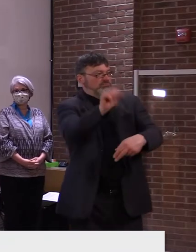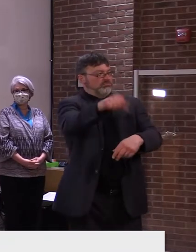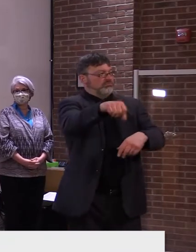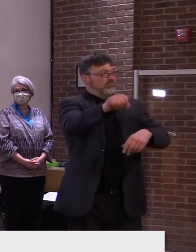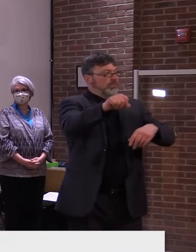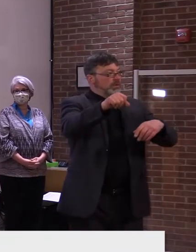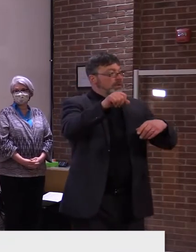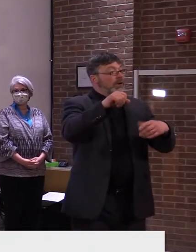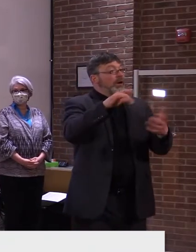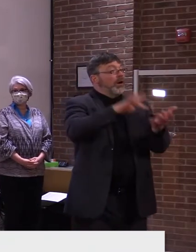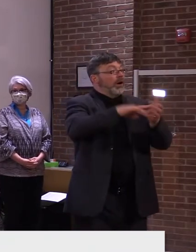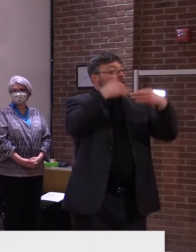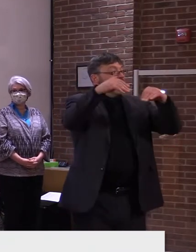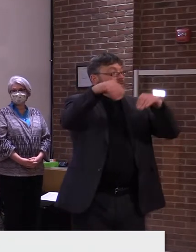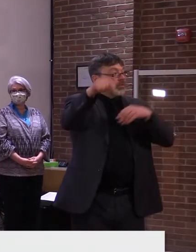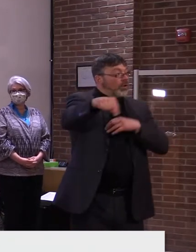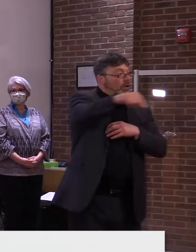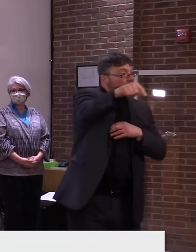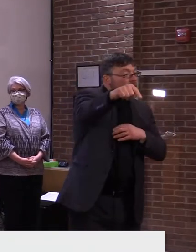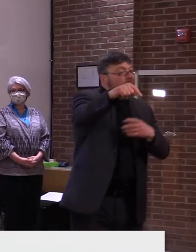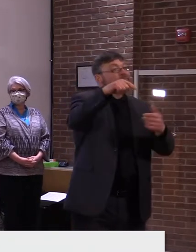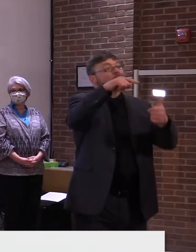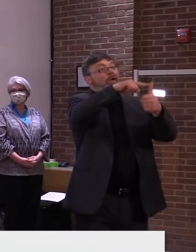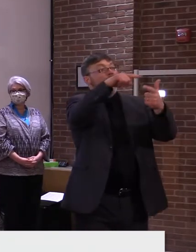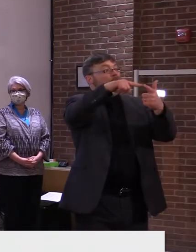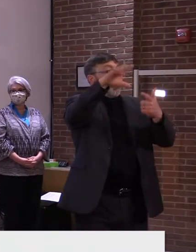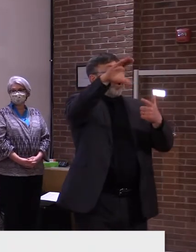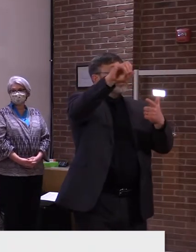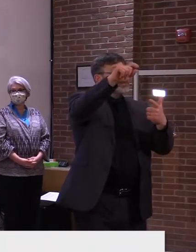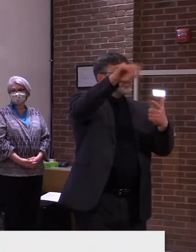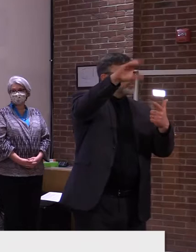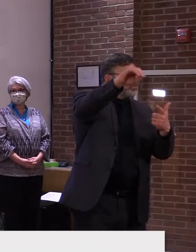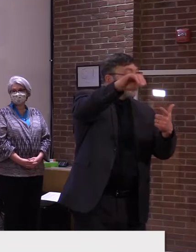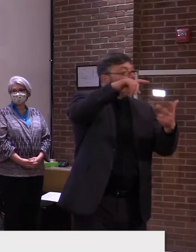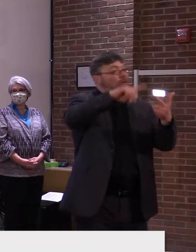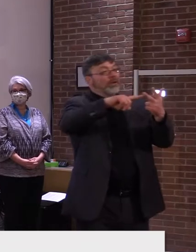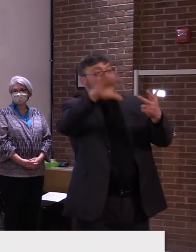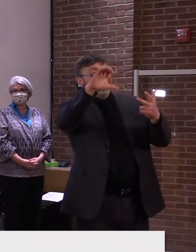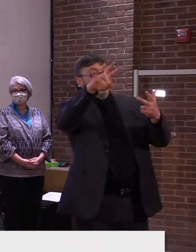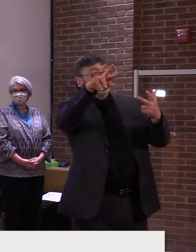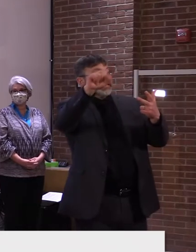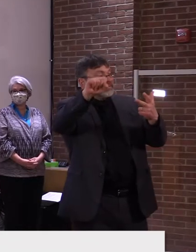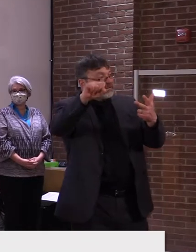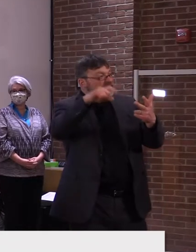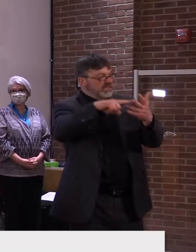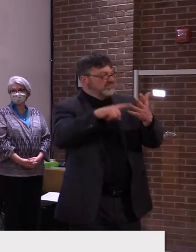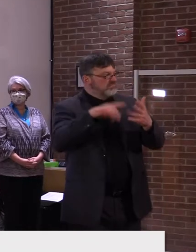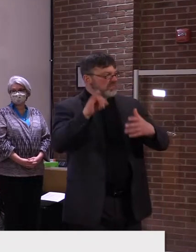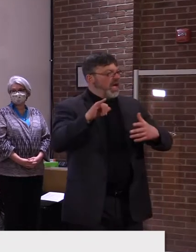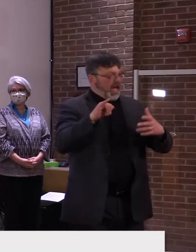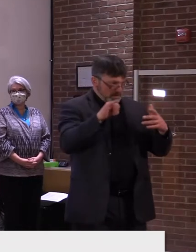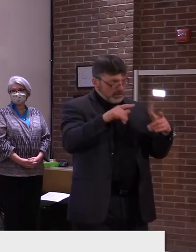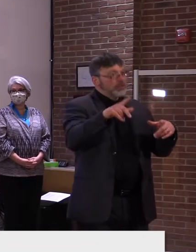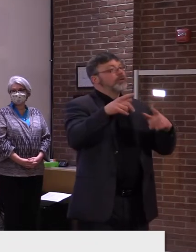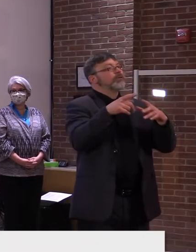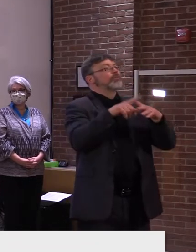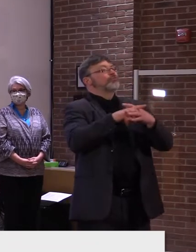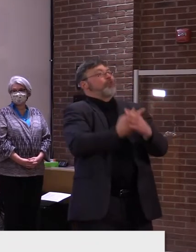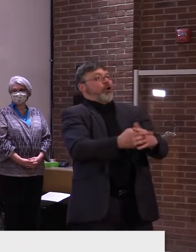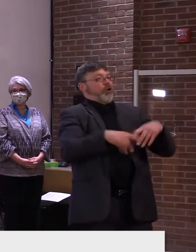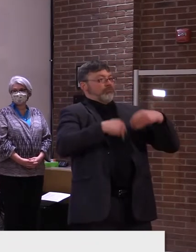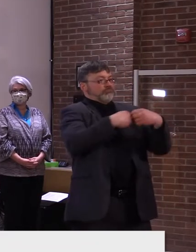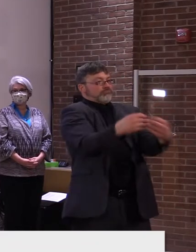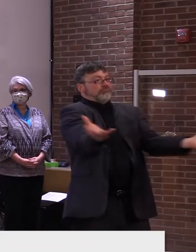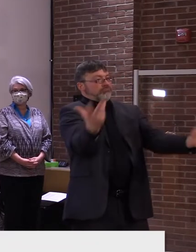Walmart, those partners, the FQHCs, how we're sort of ramping up. And during that press conference, I said we're